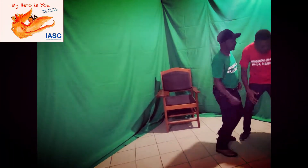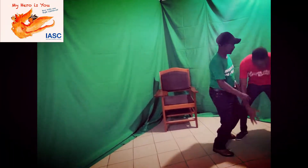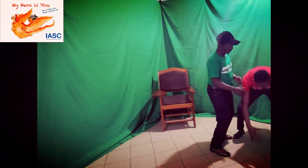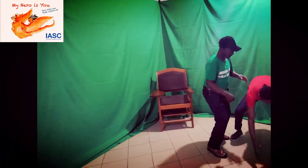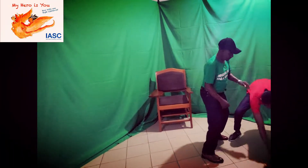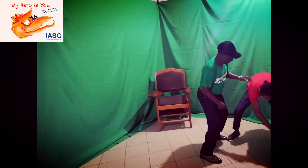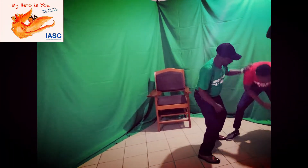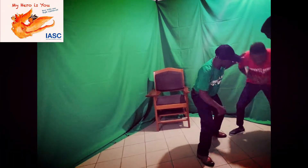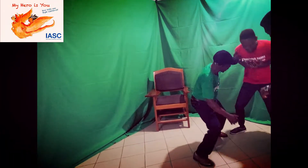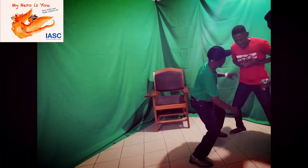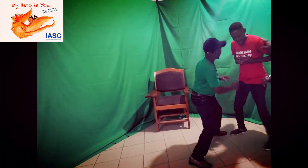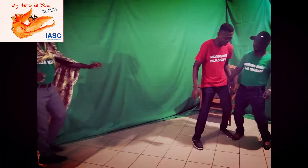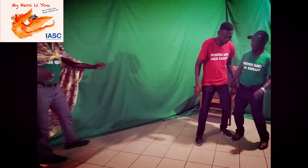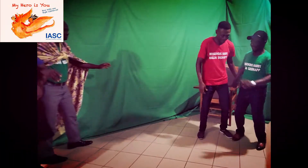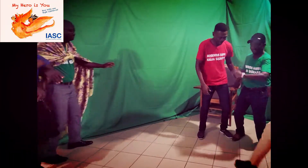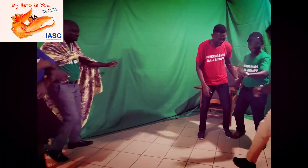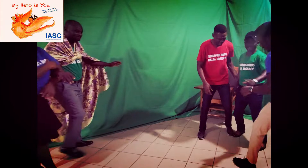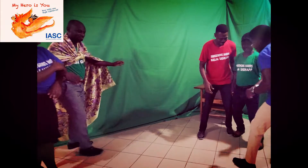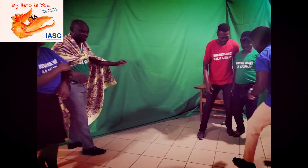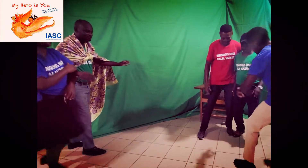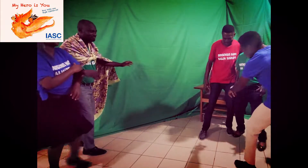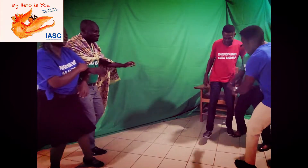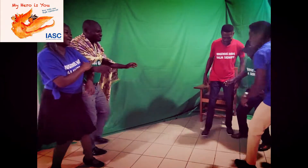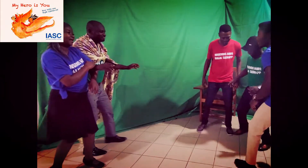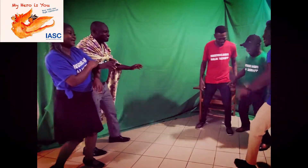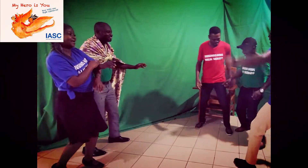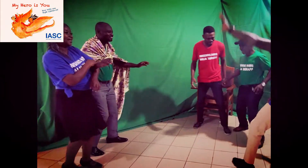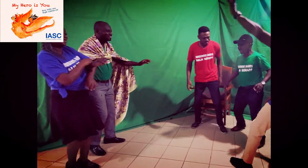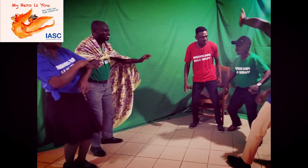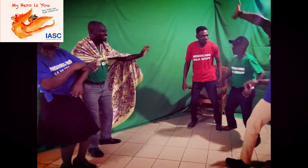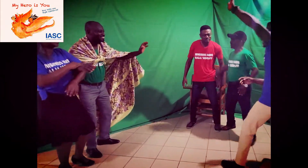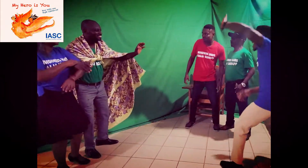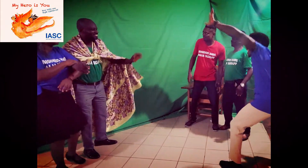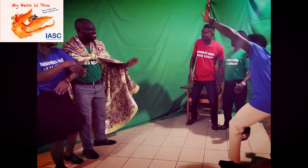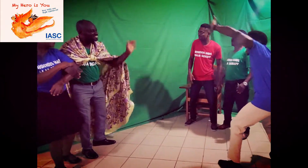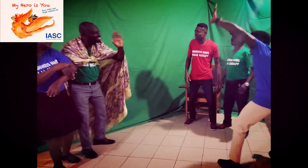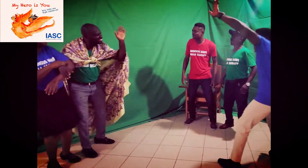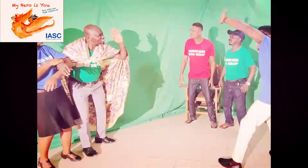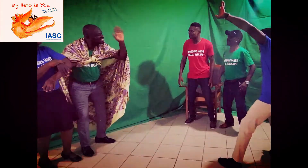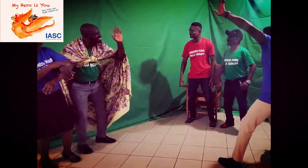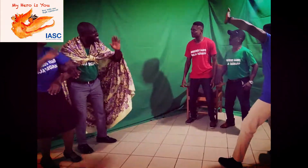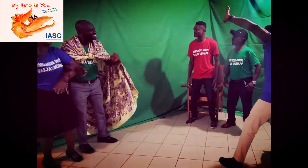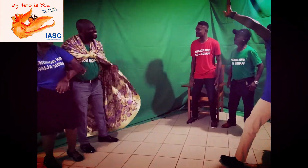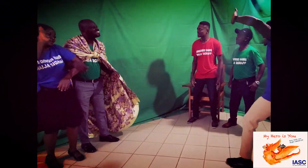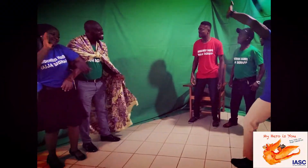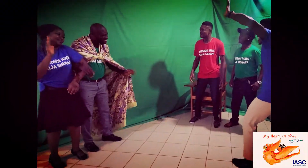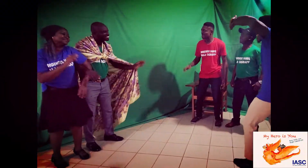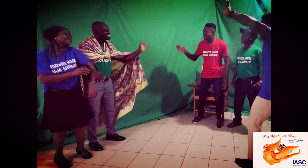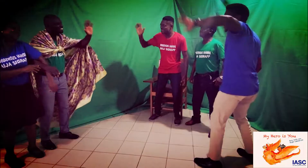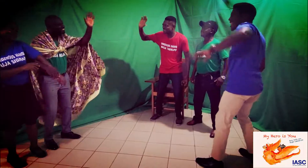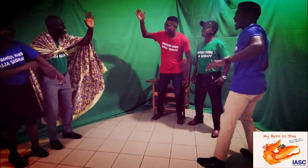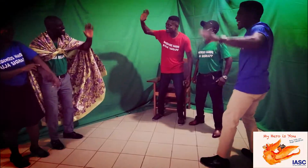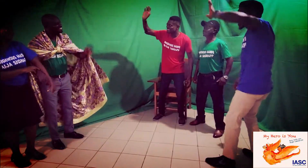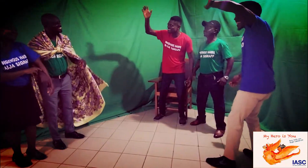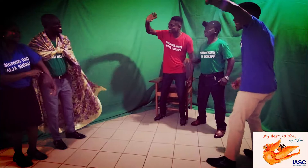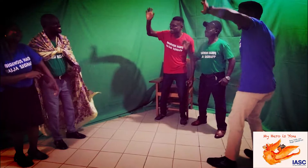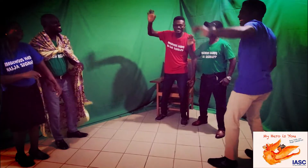The children cried out in joy and waved at Sarah and her Ario. Welcome, I am